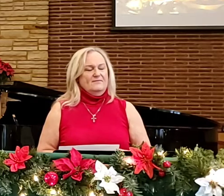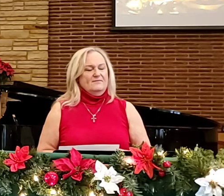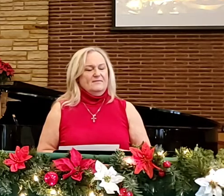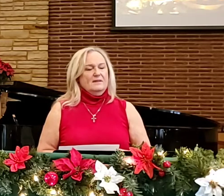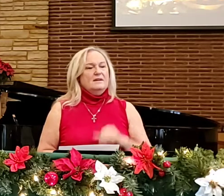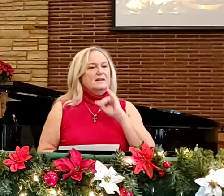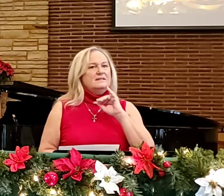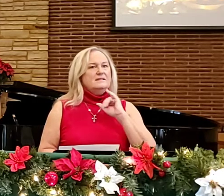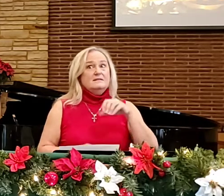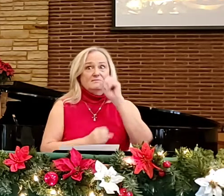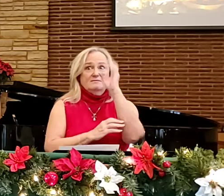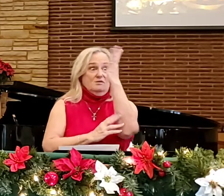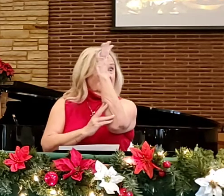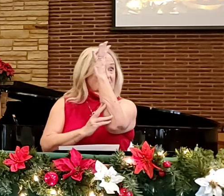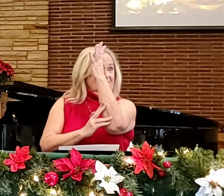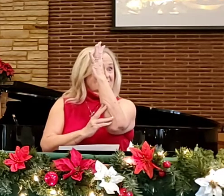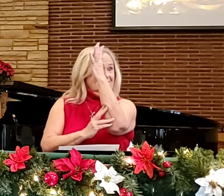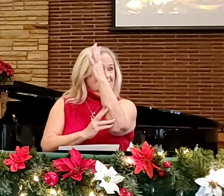Is it the tree?